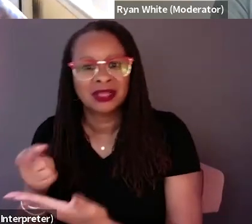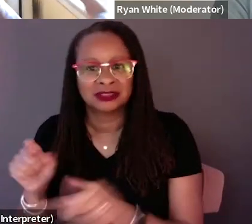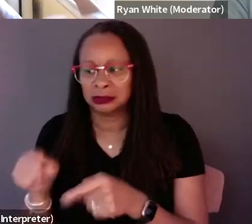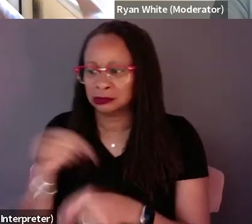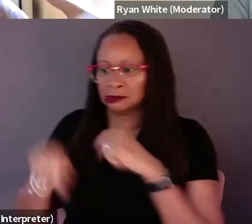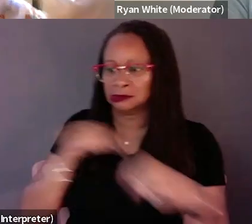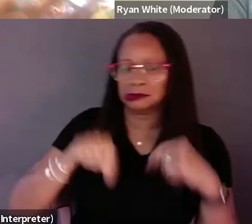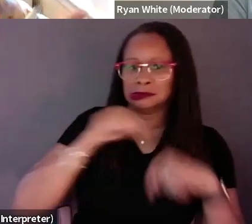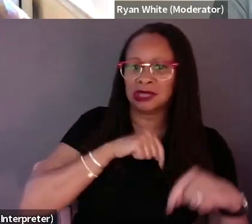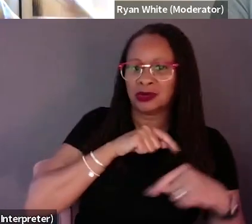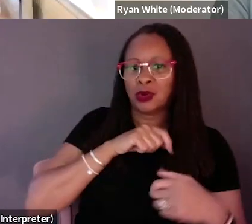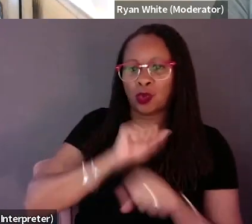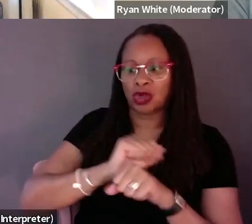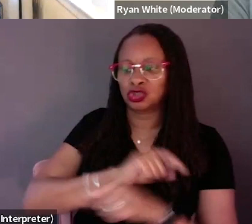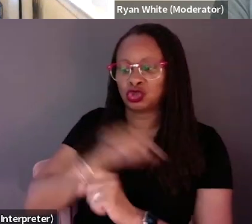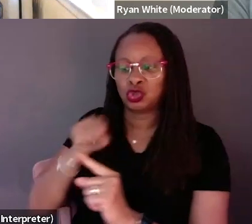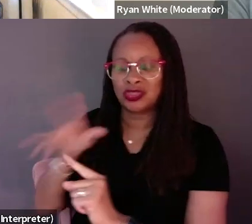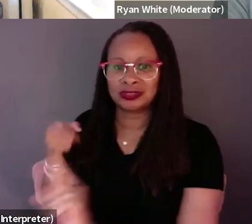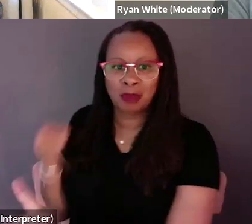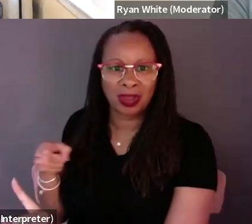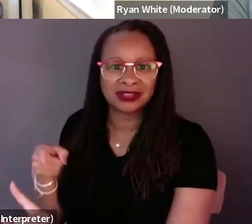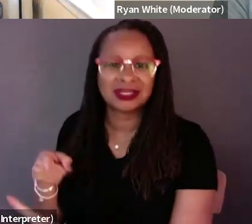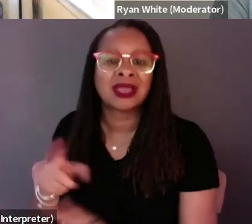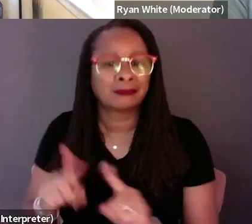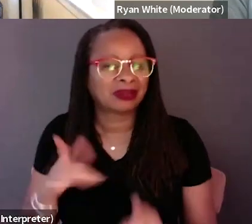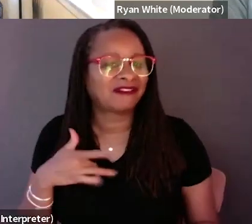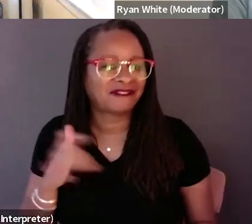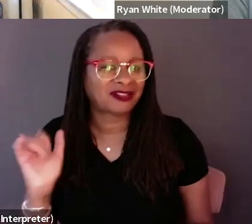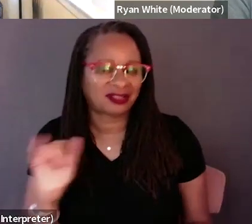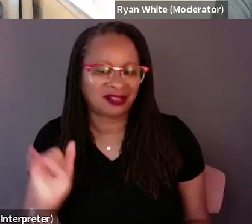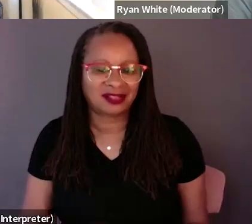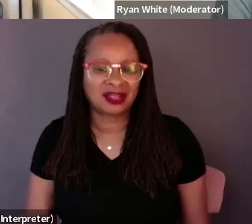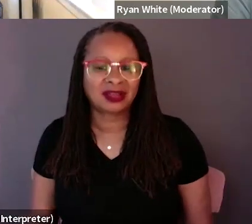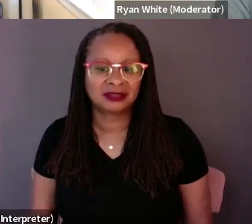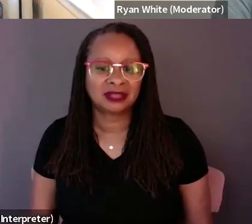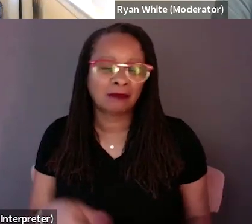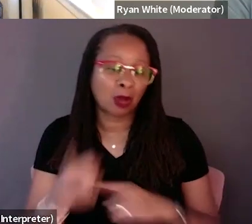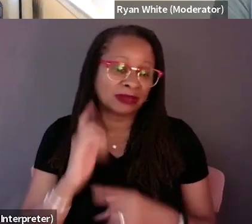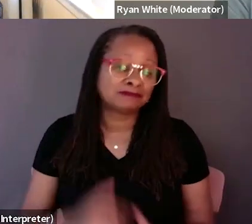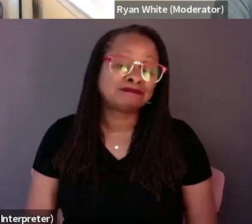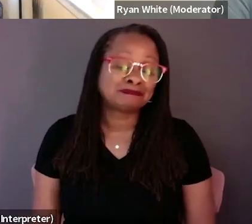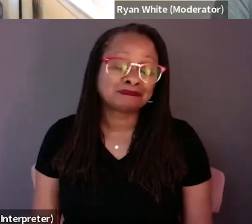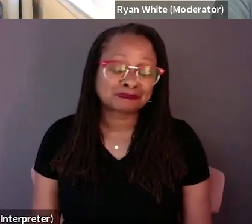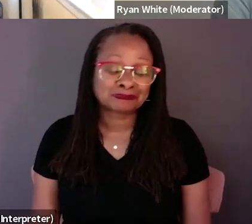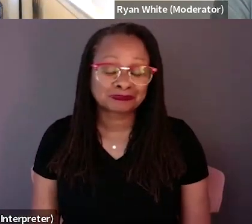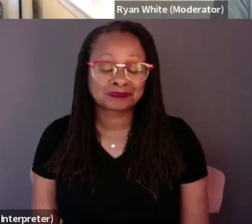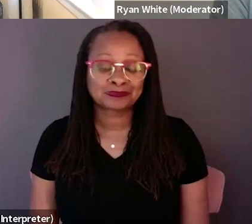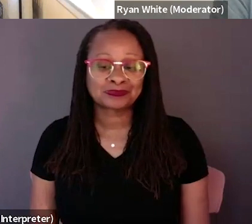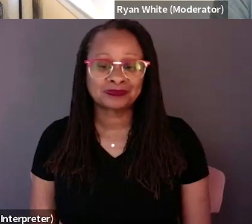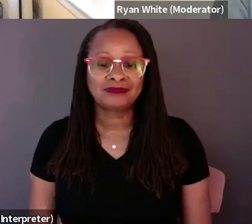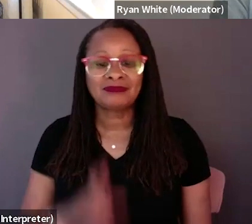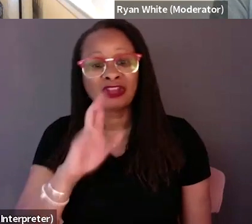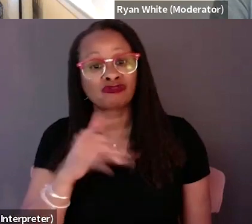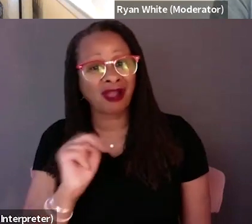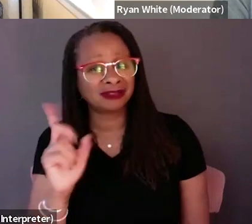reverse engineer and work to this moment. But it just felt like it just felt like a moment.